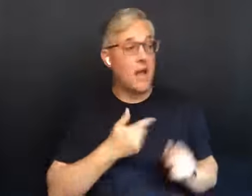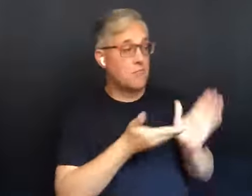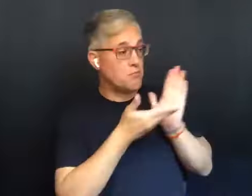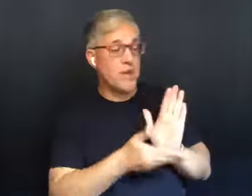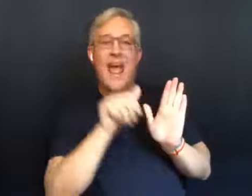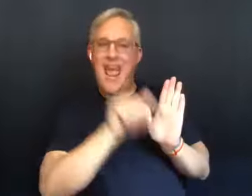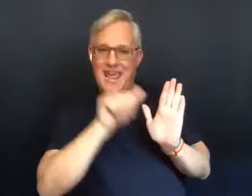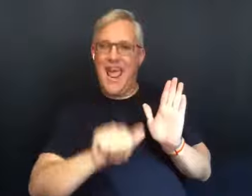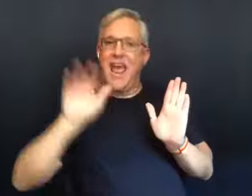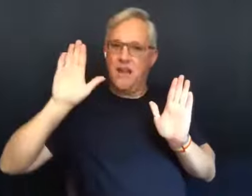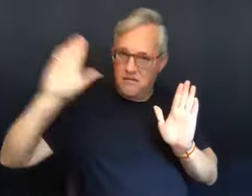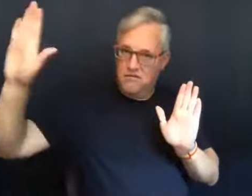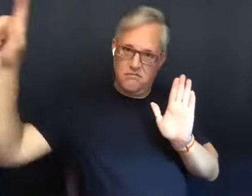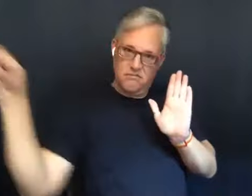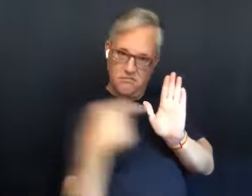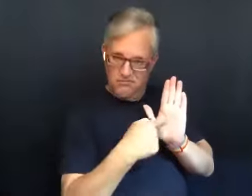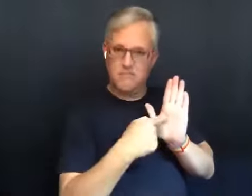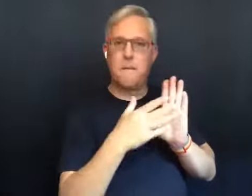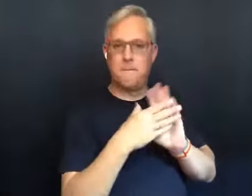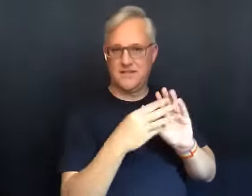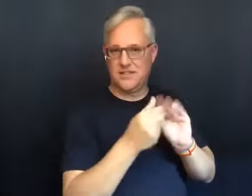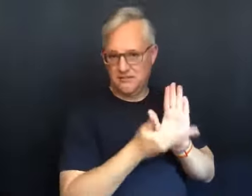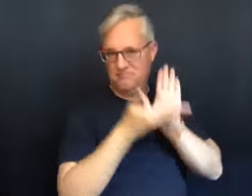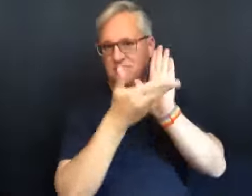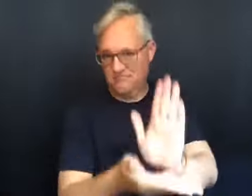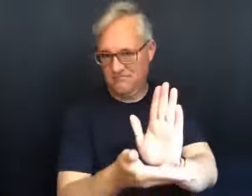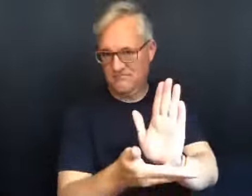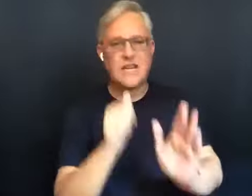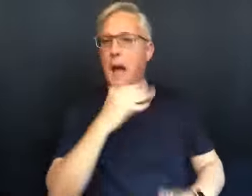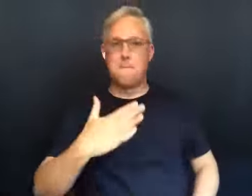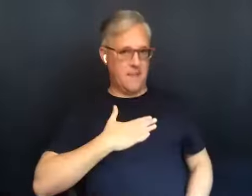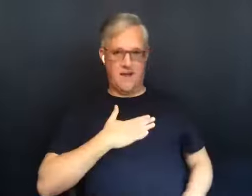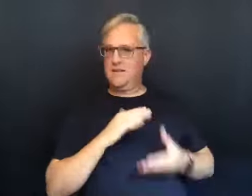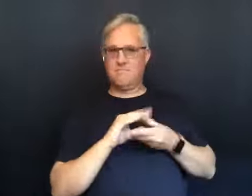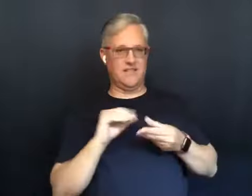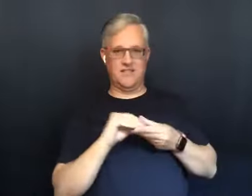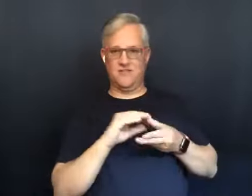AA message, and I want to be clear about the AA message.